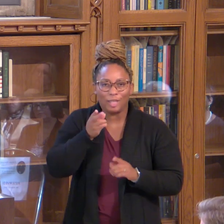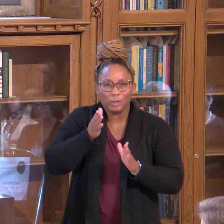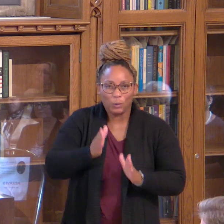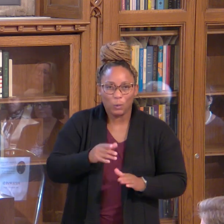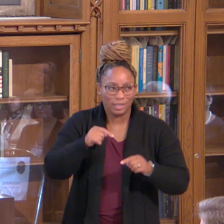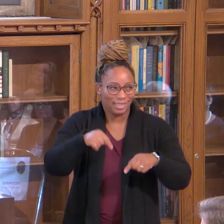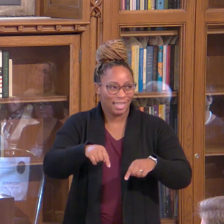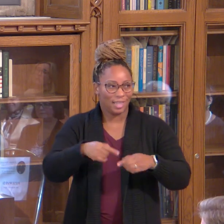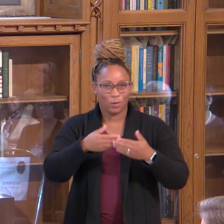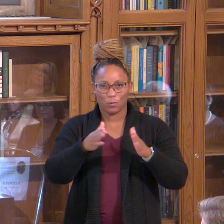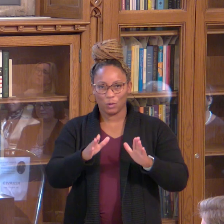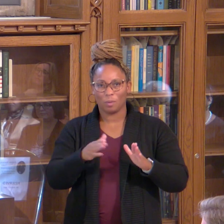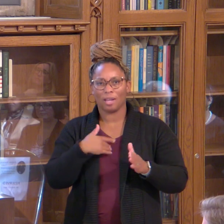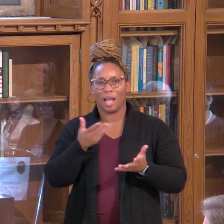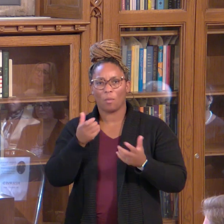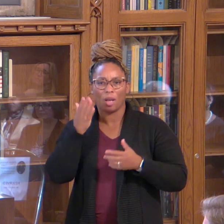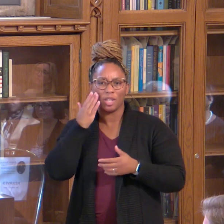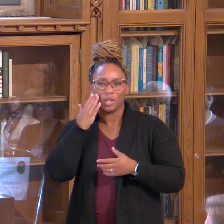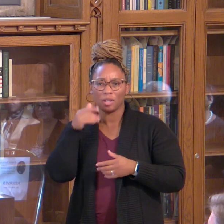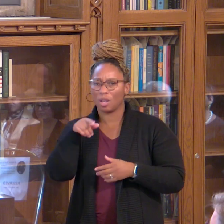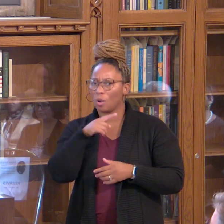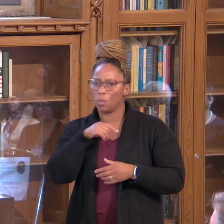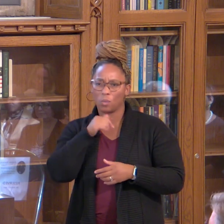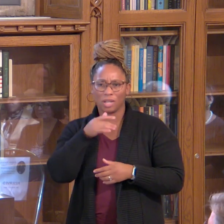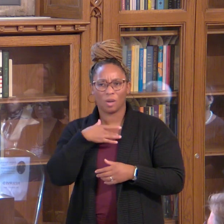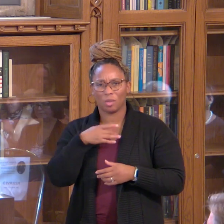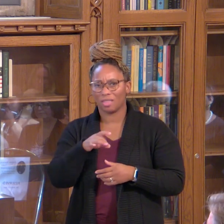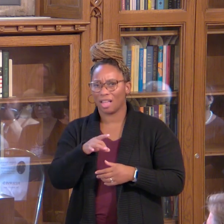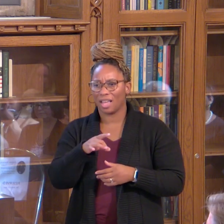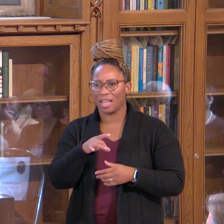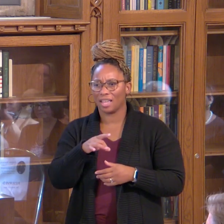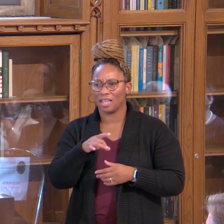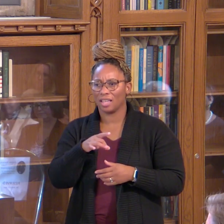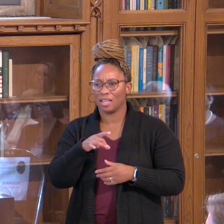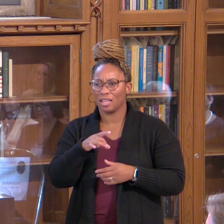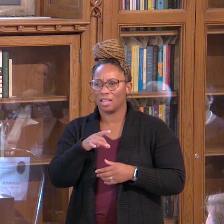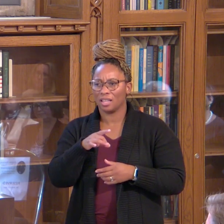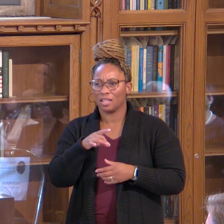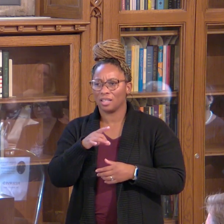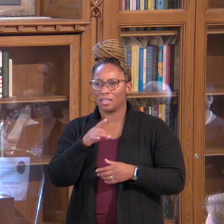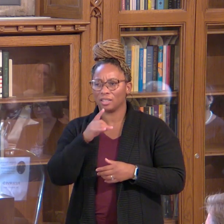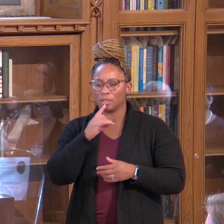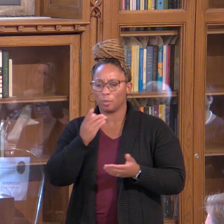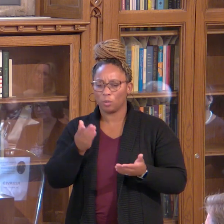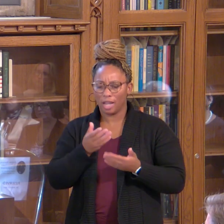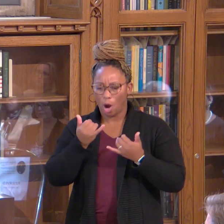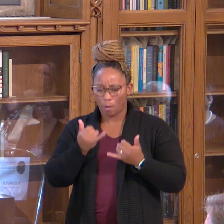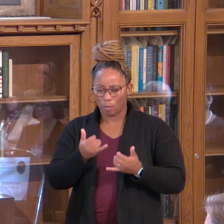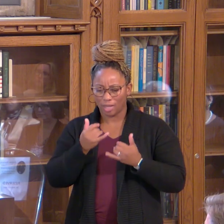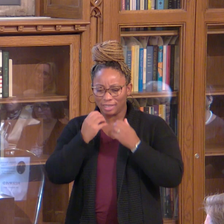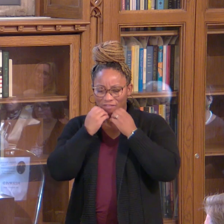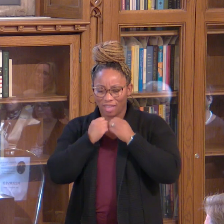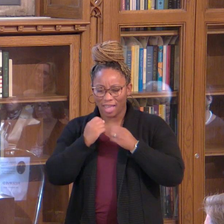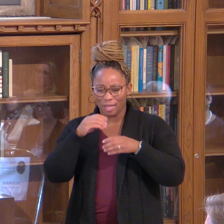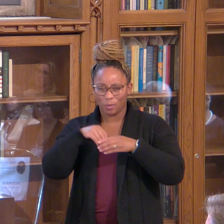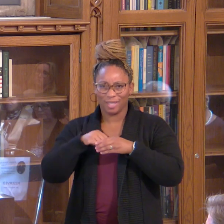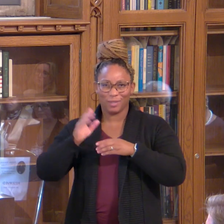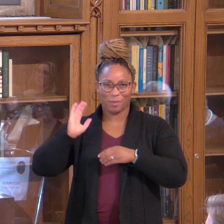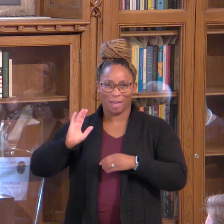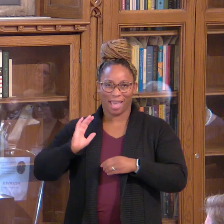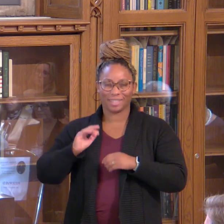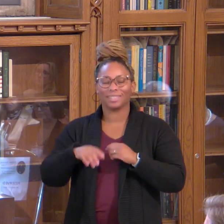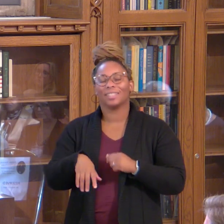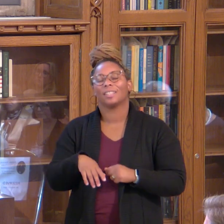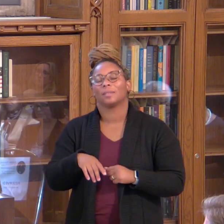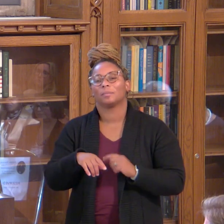in in this room and I do want you to know that we we don't like to take our present values into the past as historians but